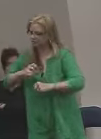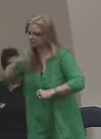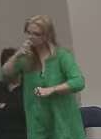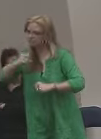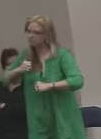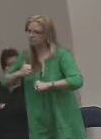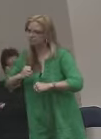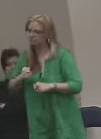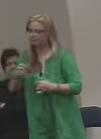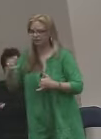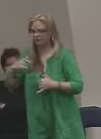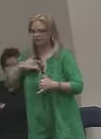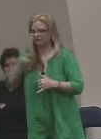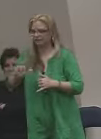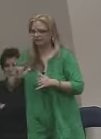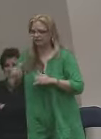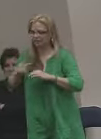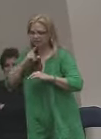that as a stain.